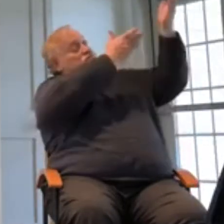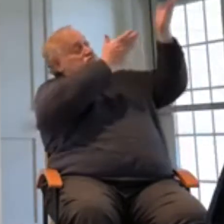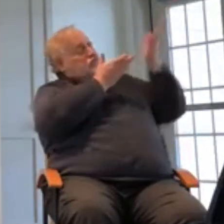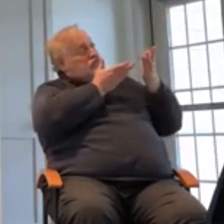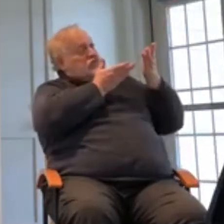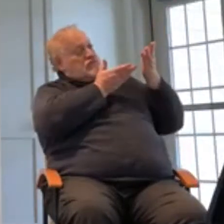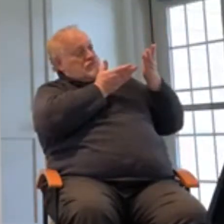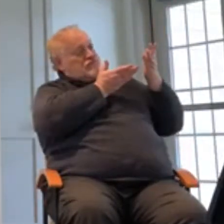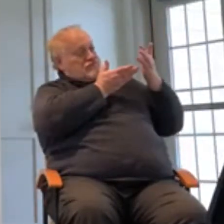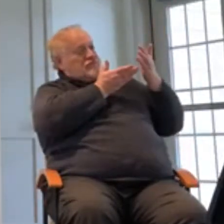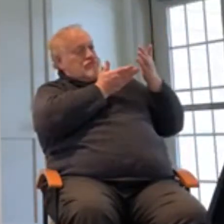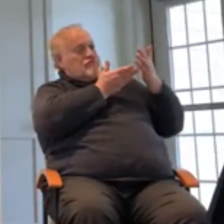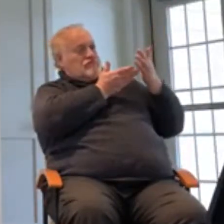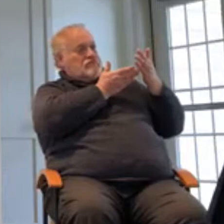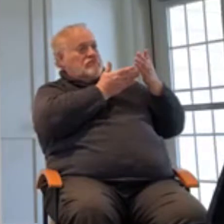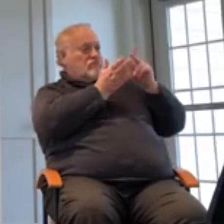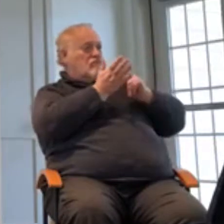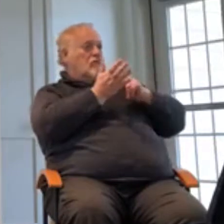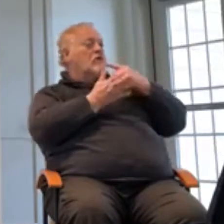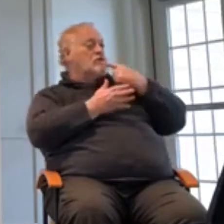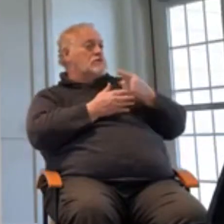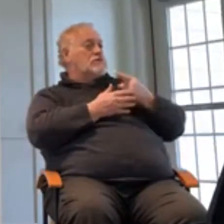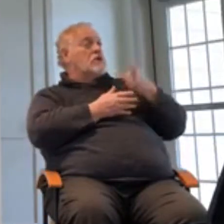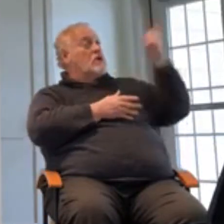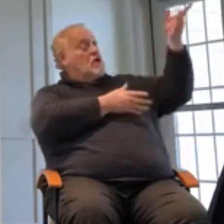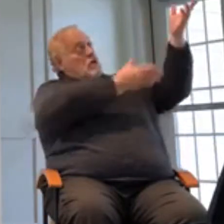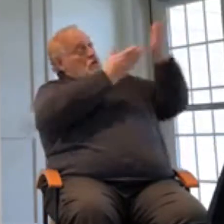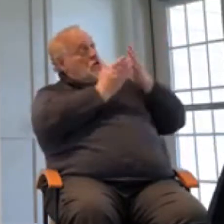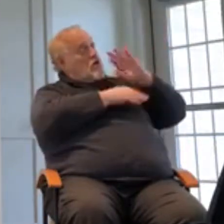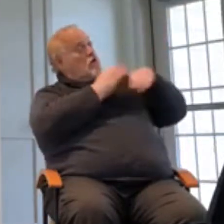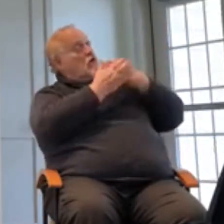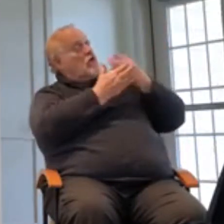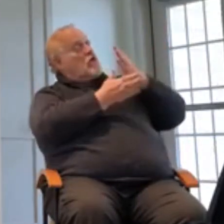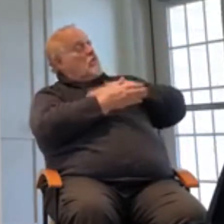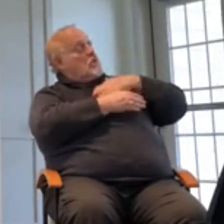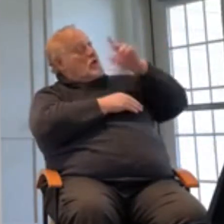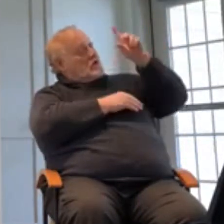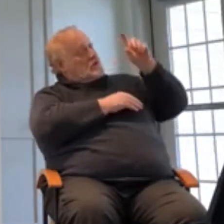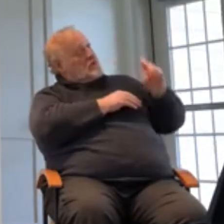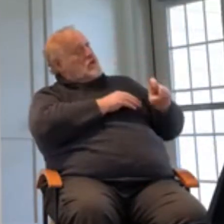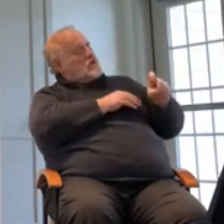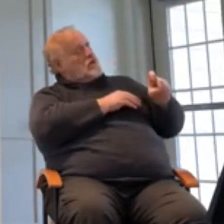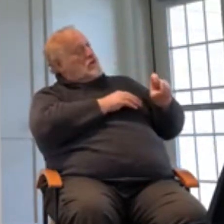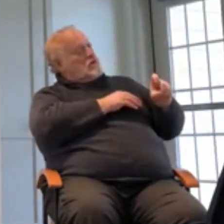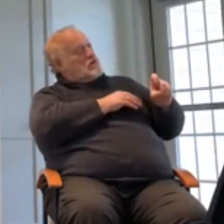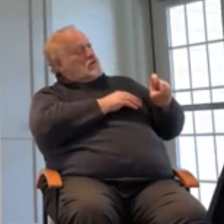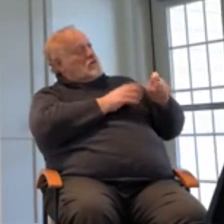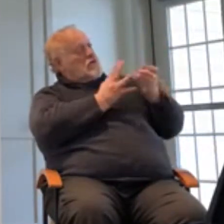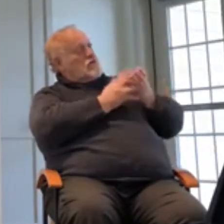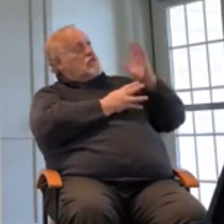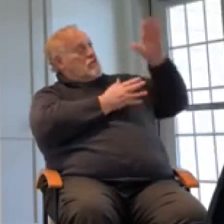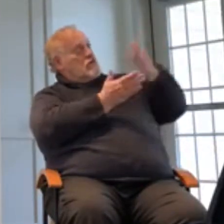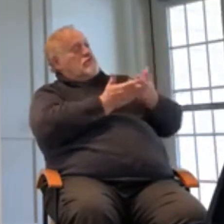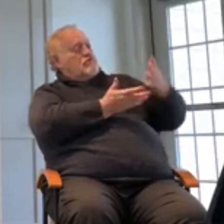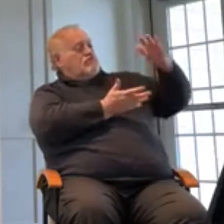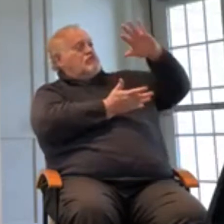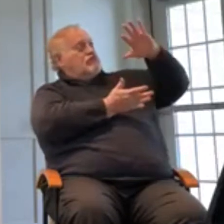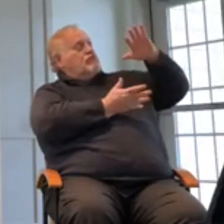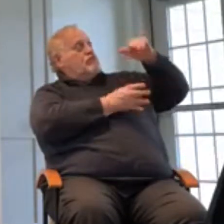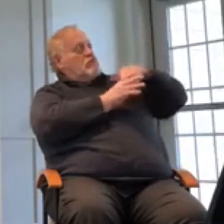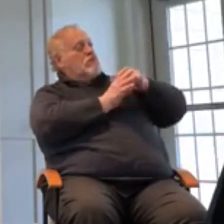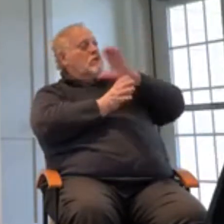Paul reminds us that he will supply all my needs according to his riches